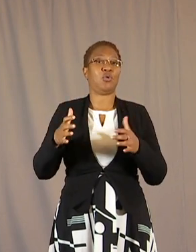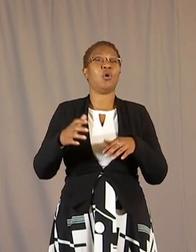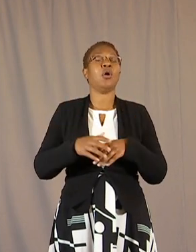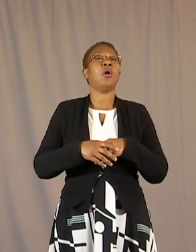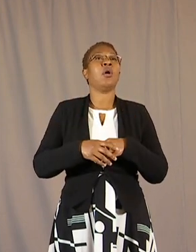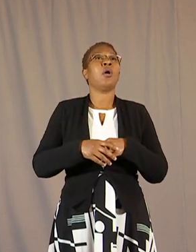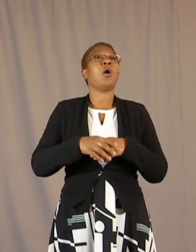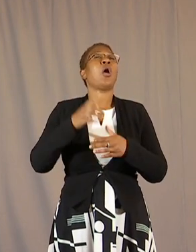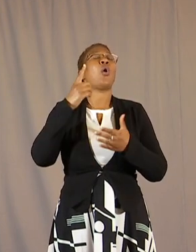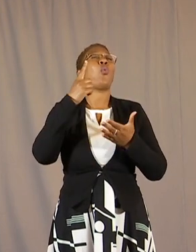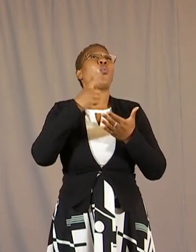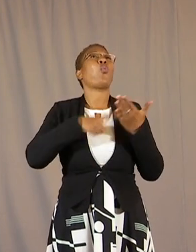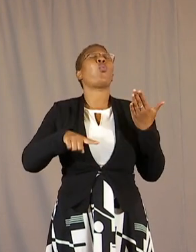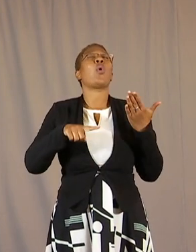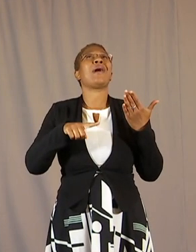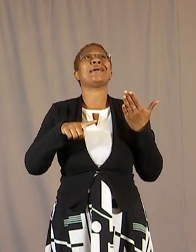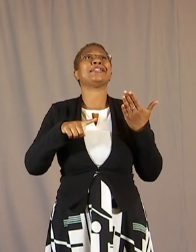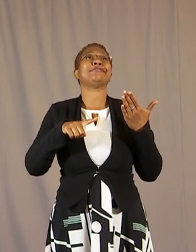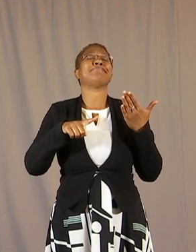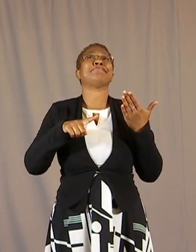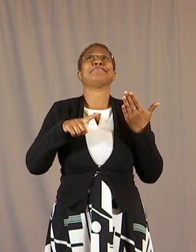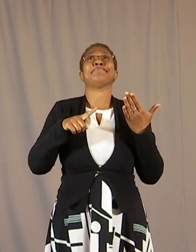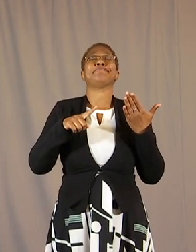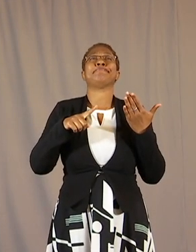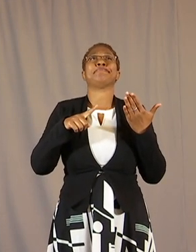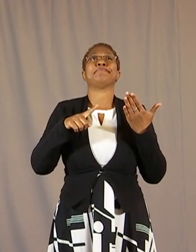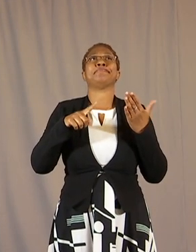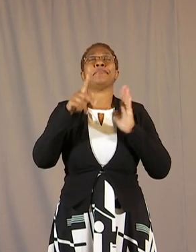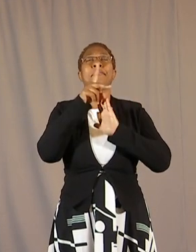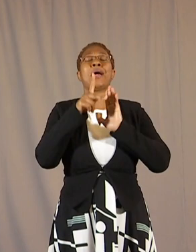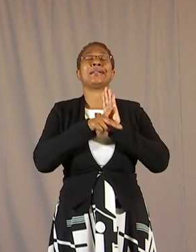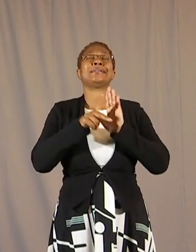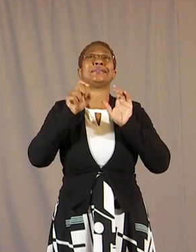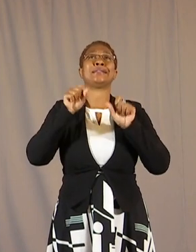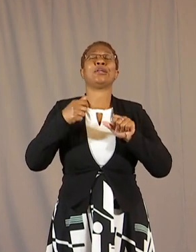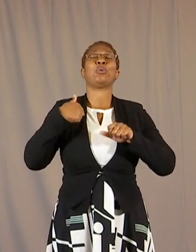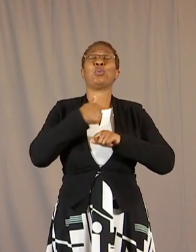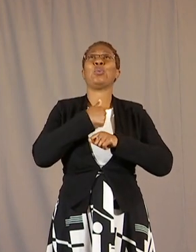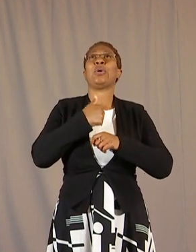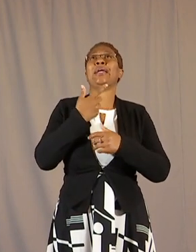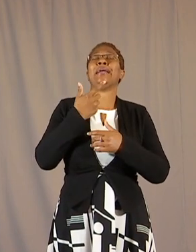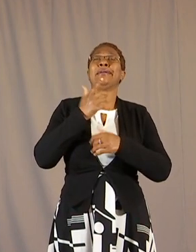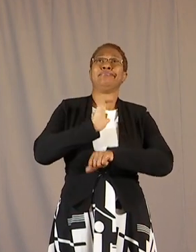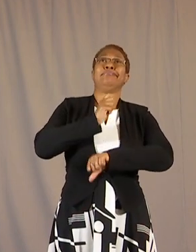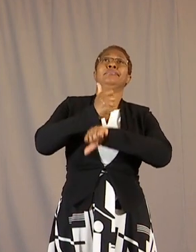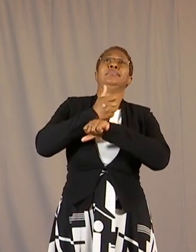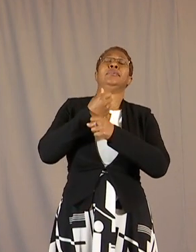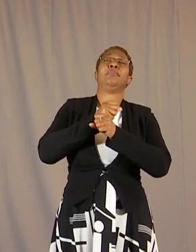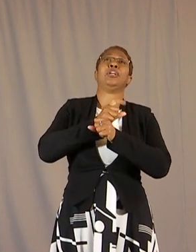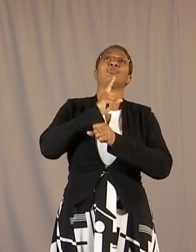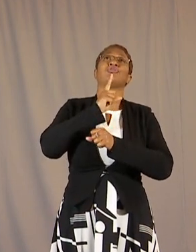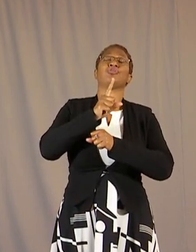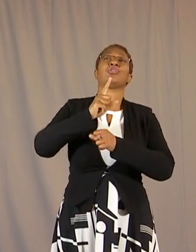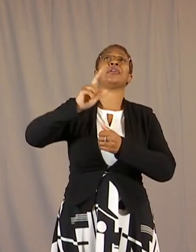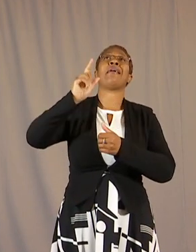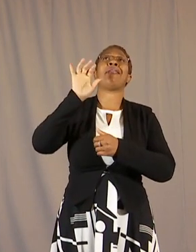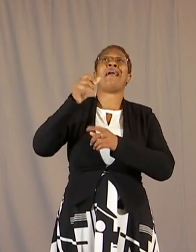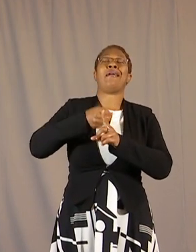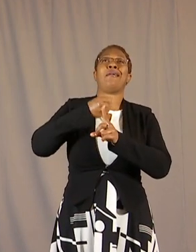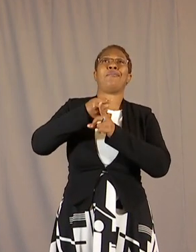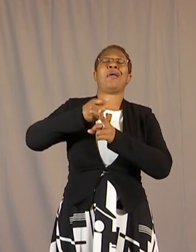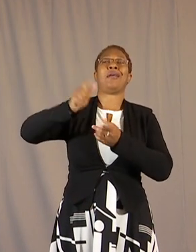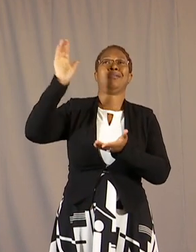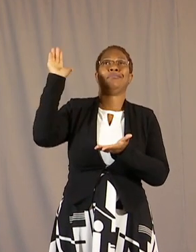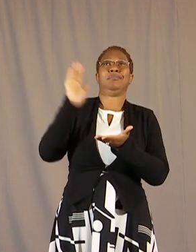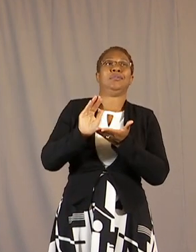that we lessen that impact? That's a beautiful question. Thank you so much. What a way to close it.